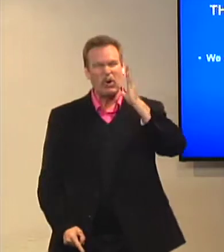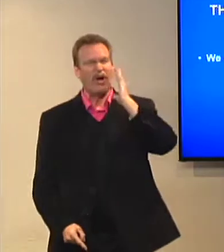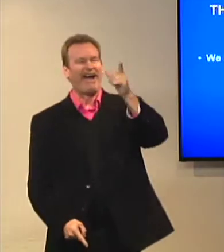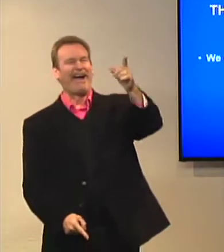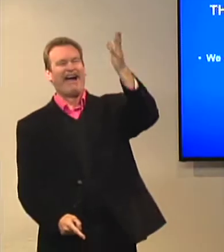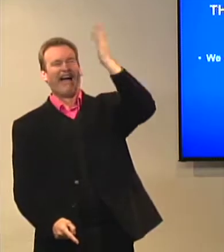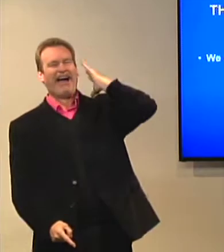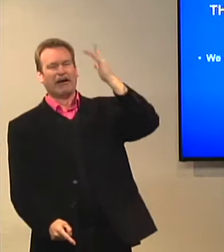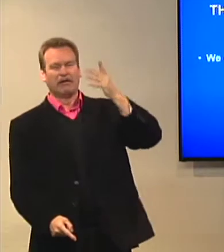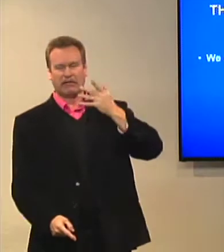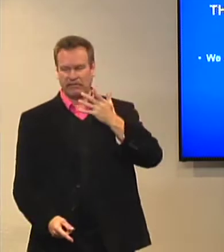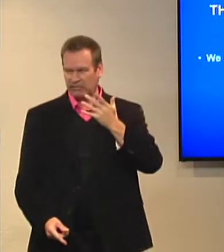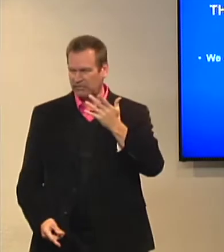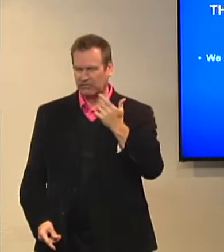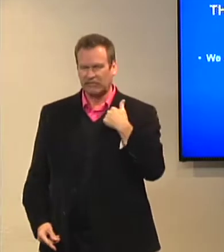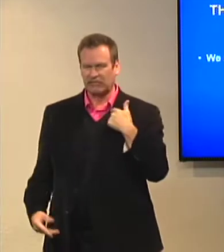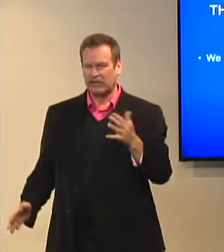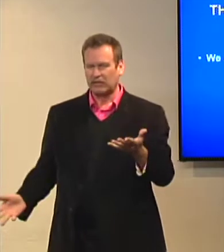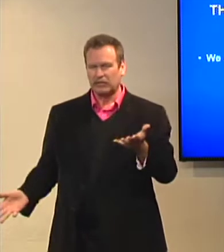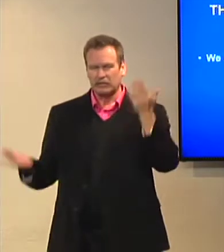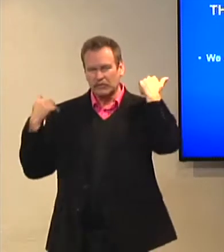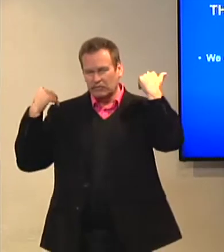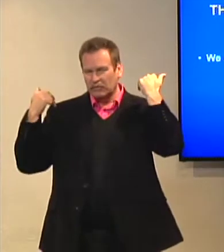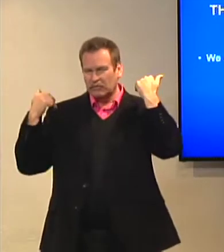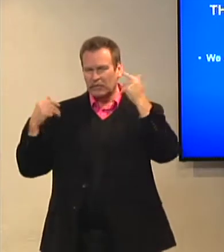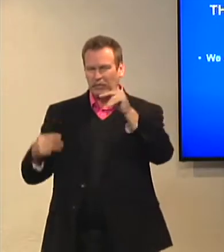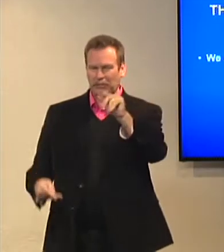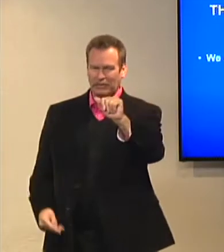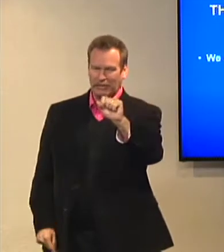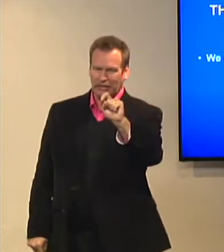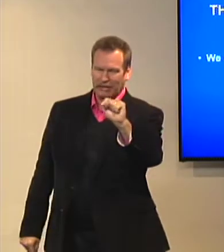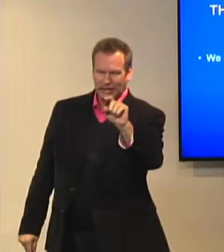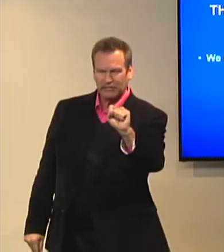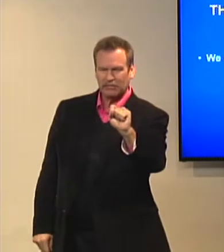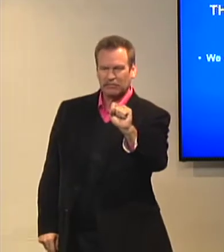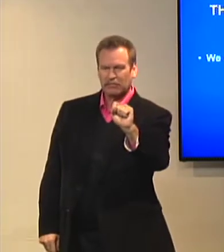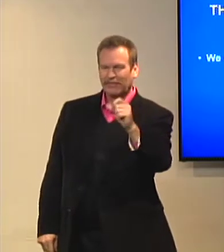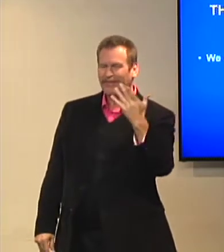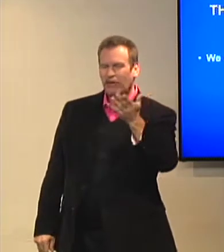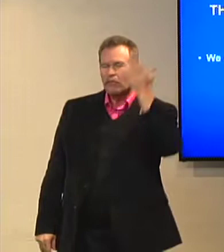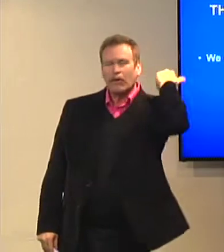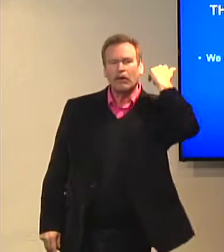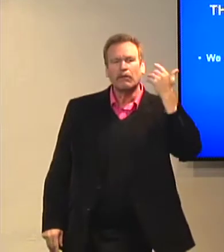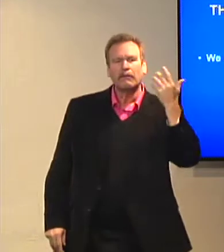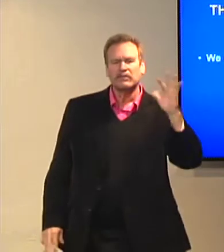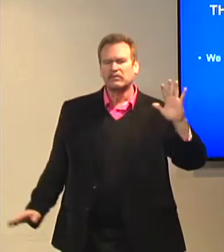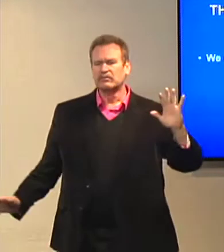you used to do, the horrible things that you used to do. They're in the past. They're gone.